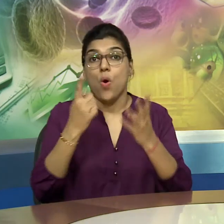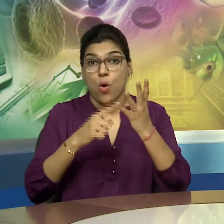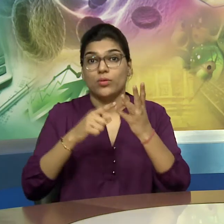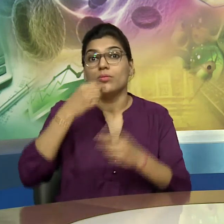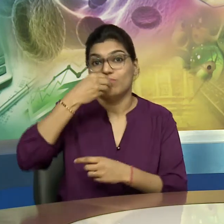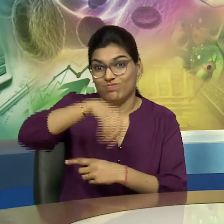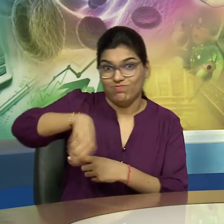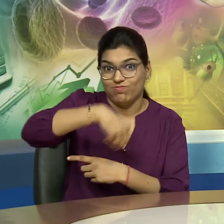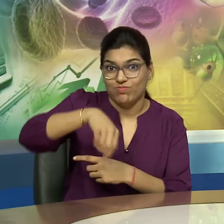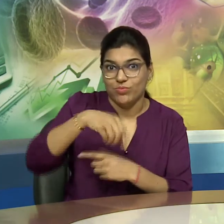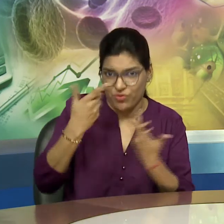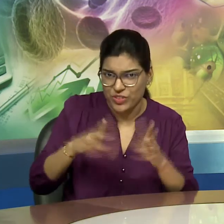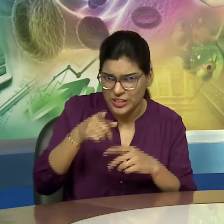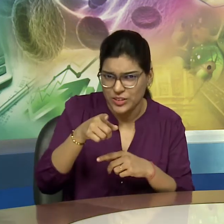it should be like did play.